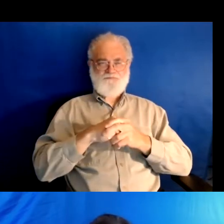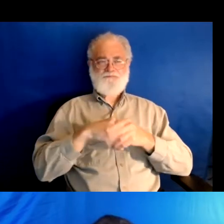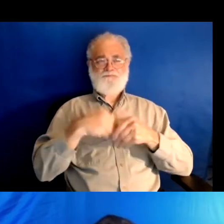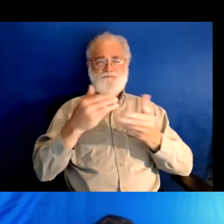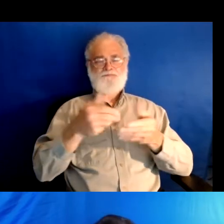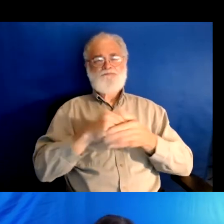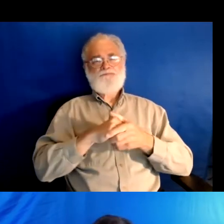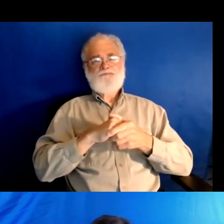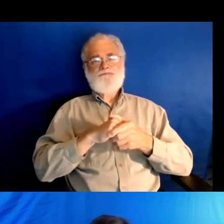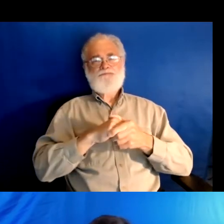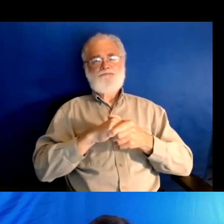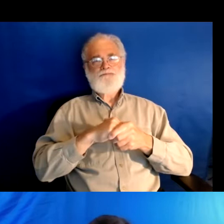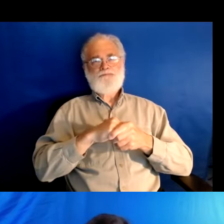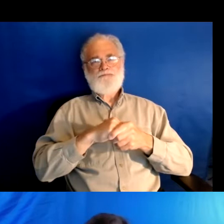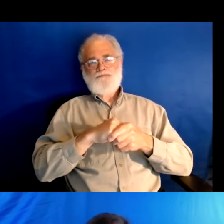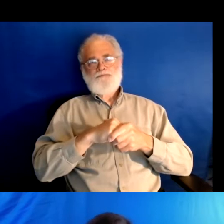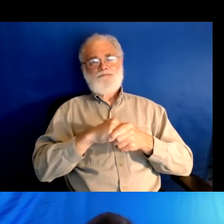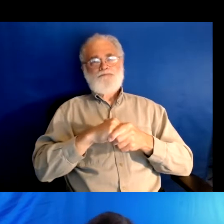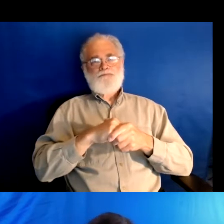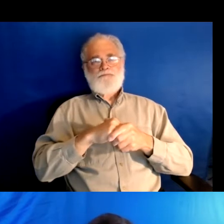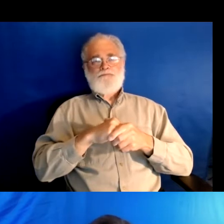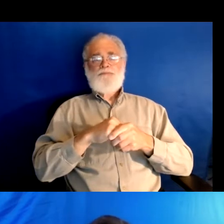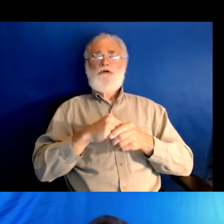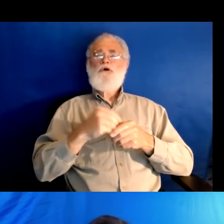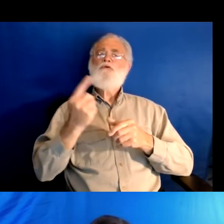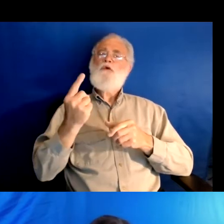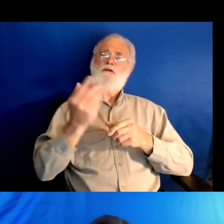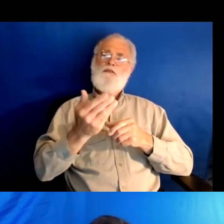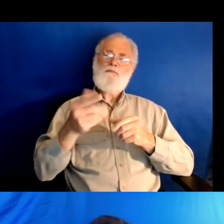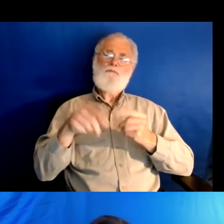math and good grades were important.